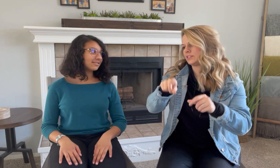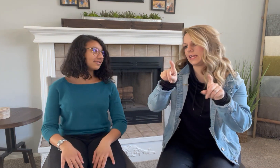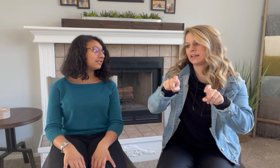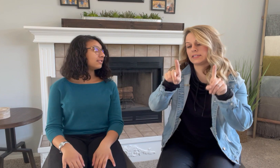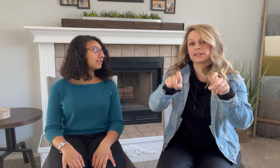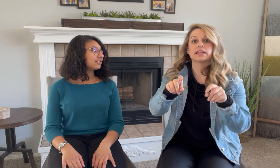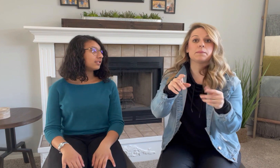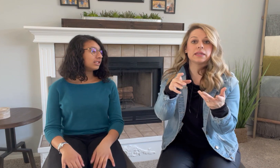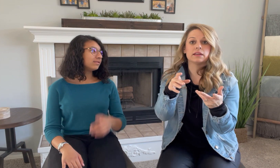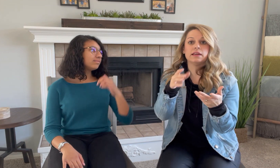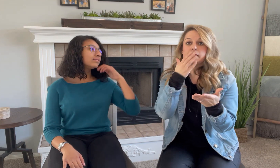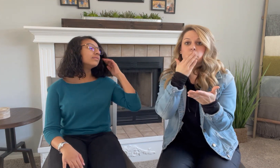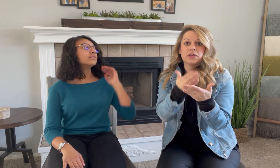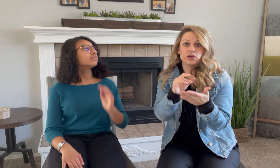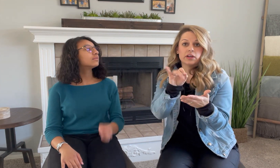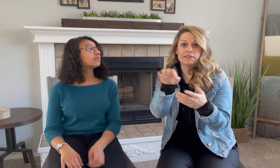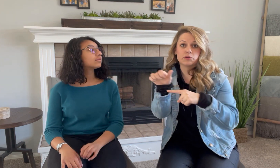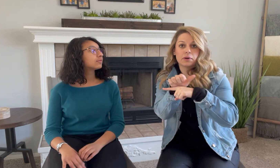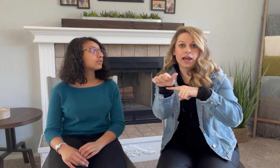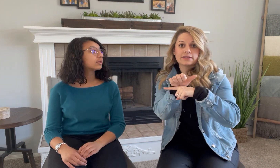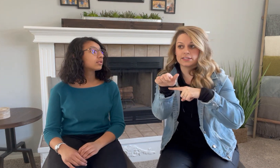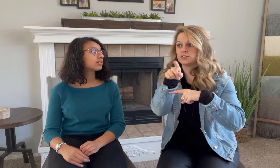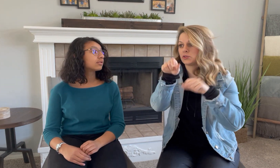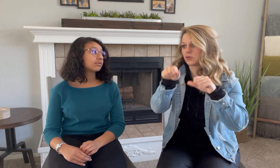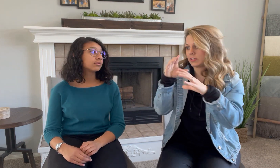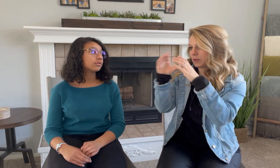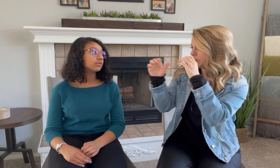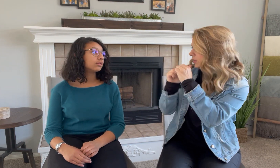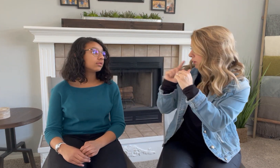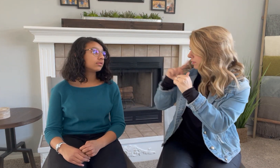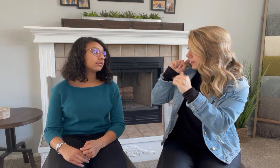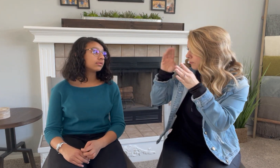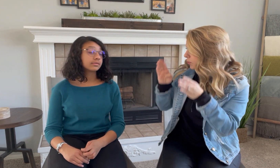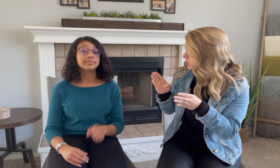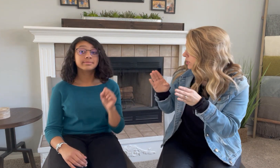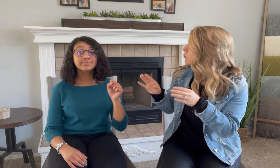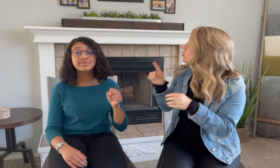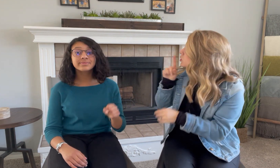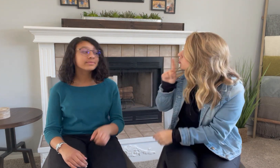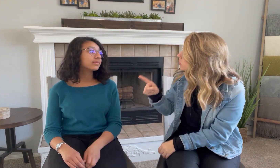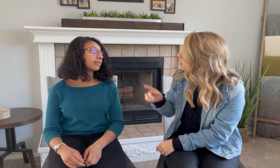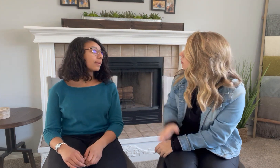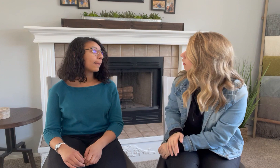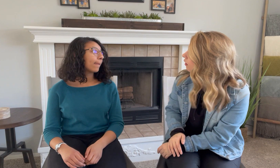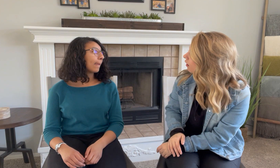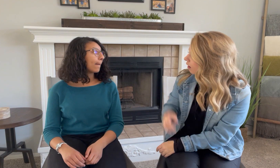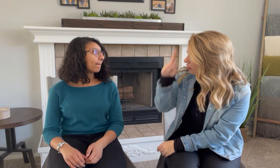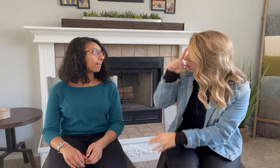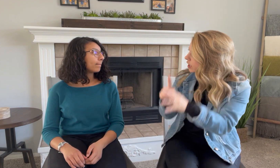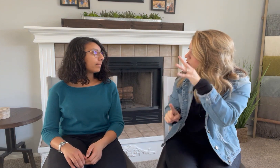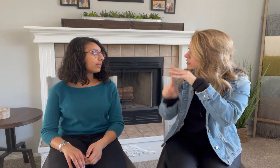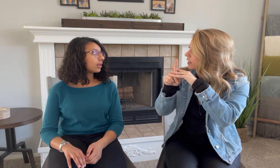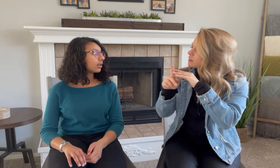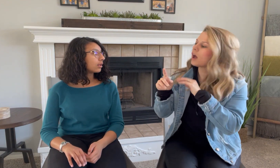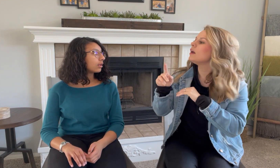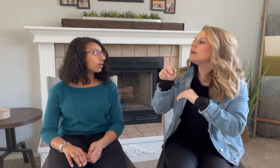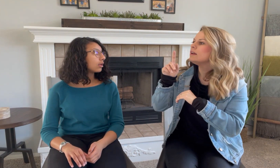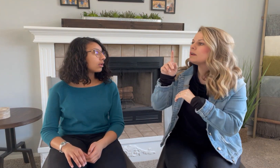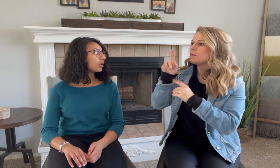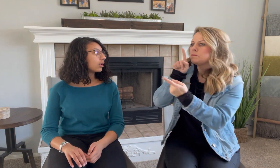take a test. I mean, it will be good if you practice so you could communicate with a deaf person. You know what, really? Sorry, just had a thought.